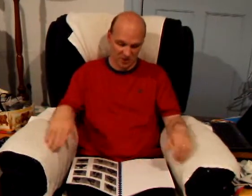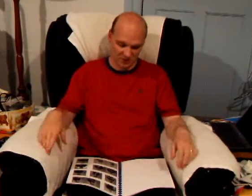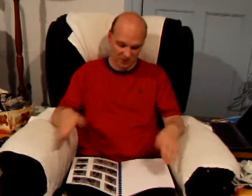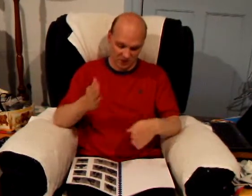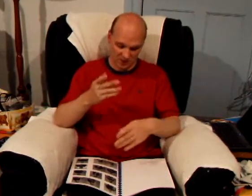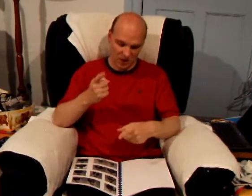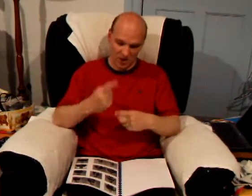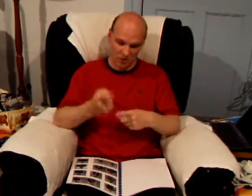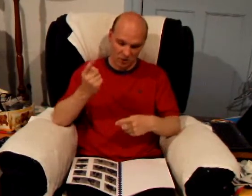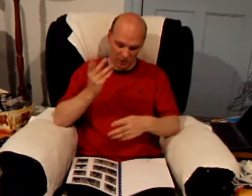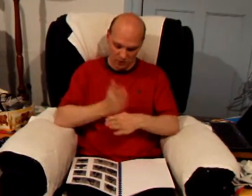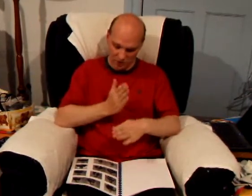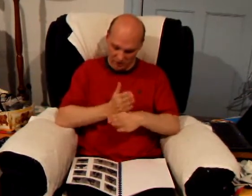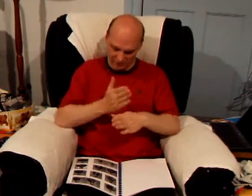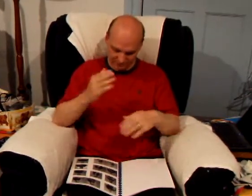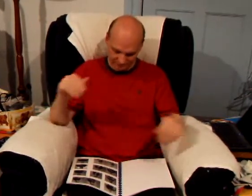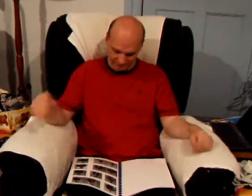each other, I suppose. Quick work.